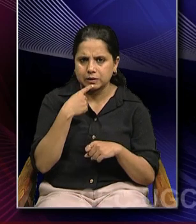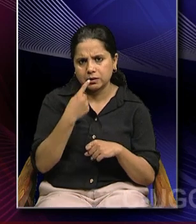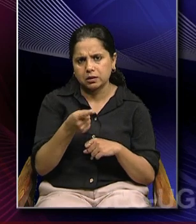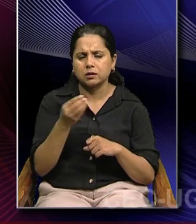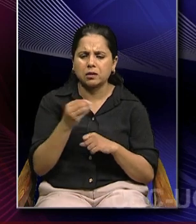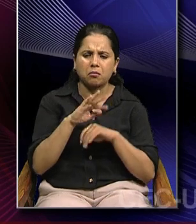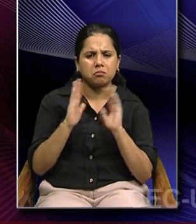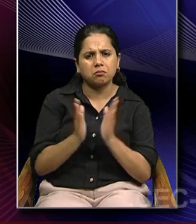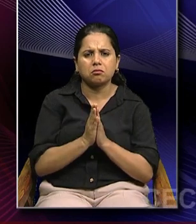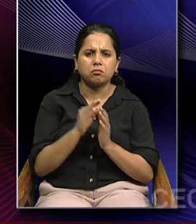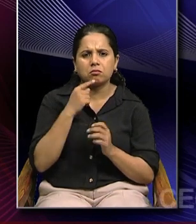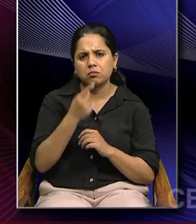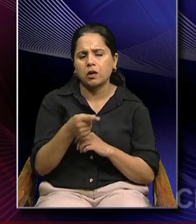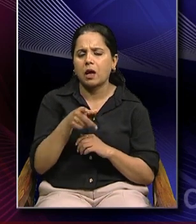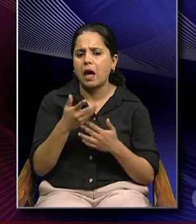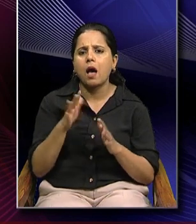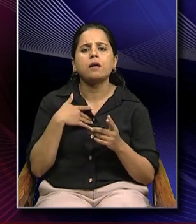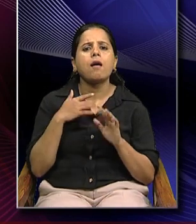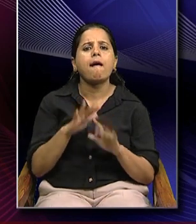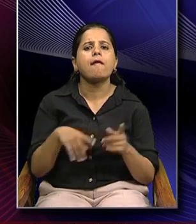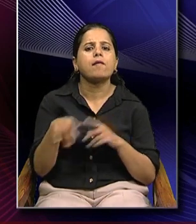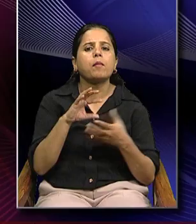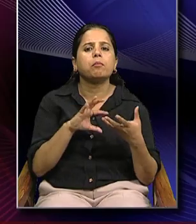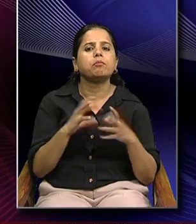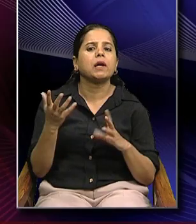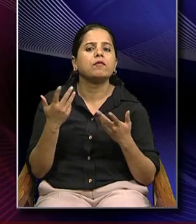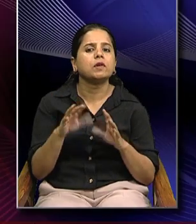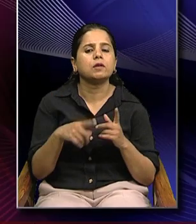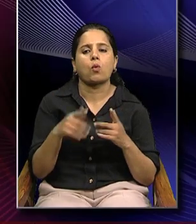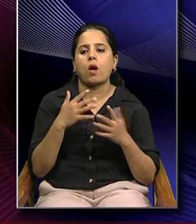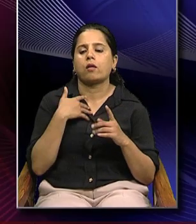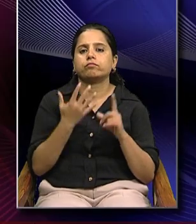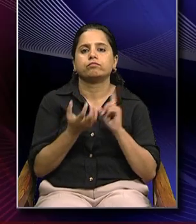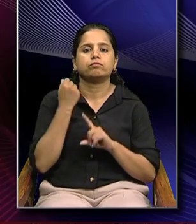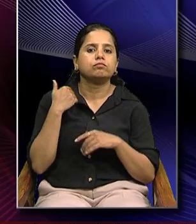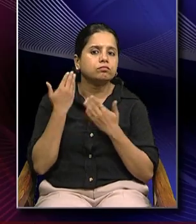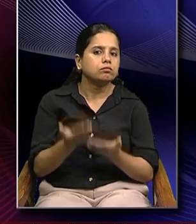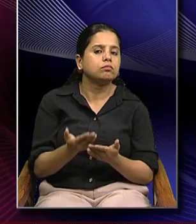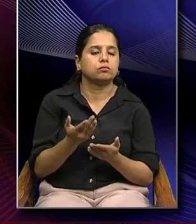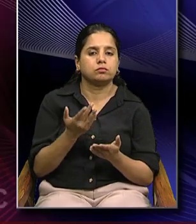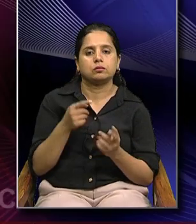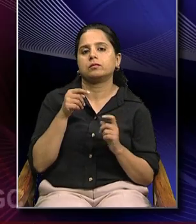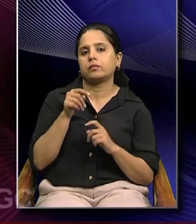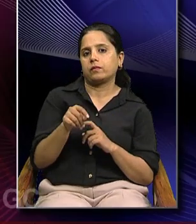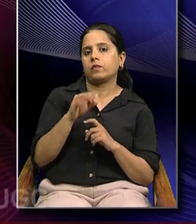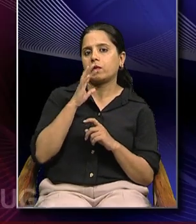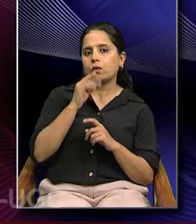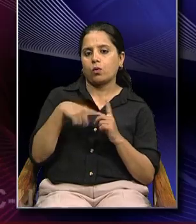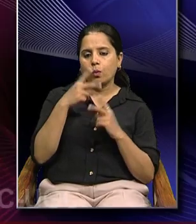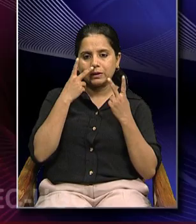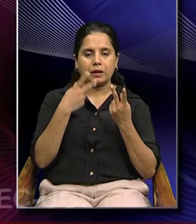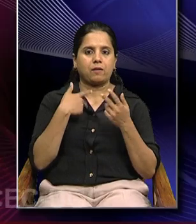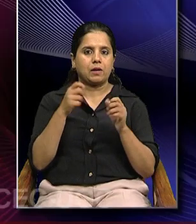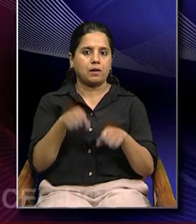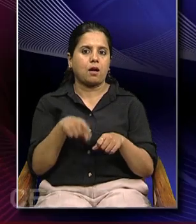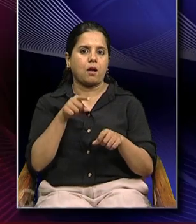sum total of whatever we have developed, whatever we have gained till date, that is in front of us in